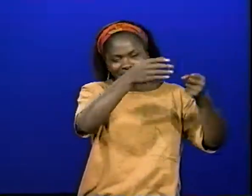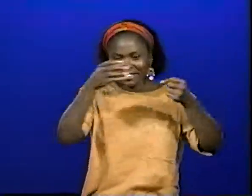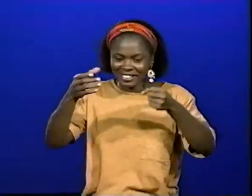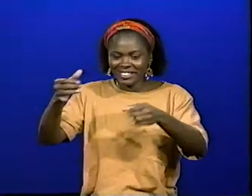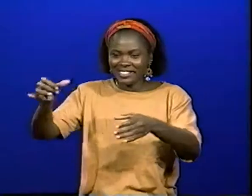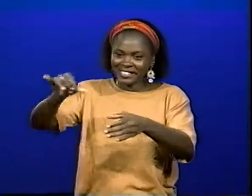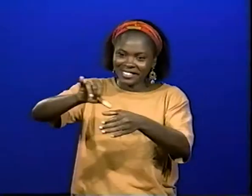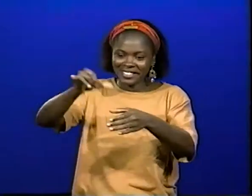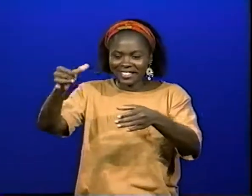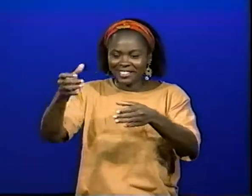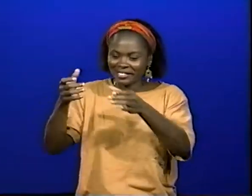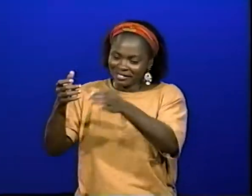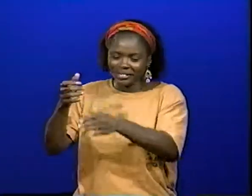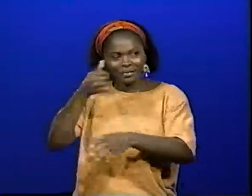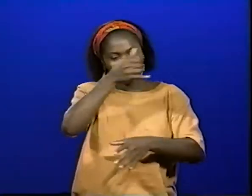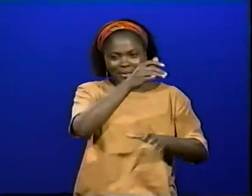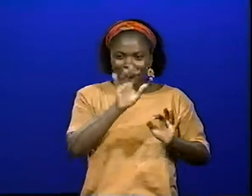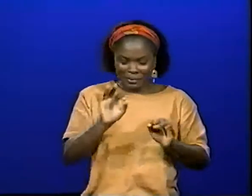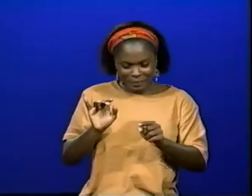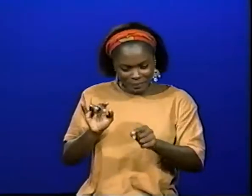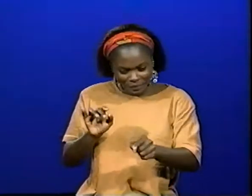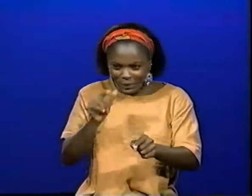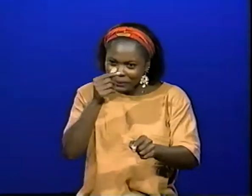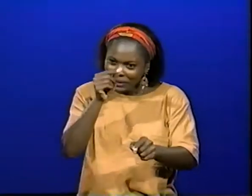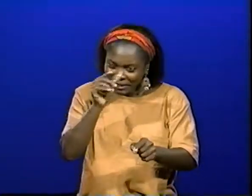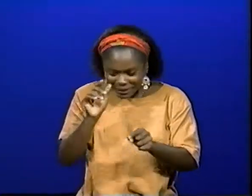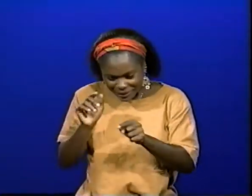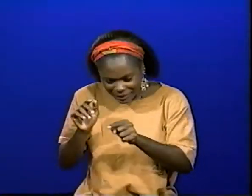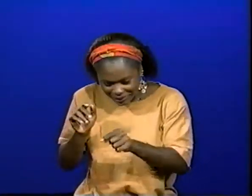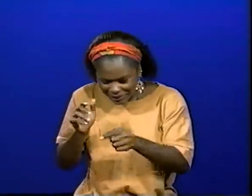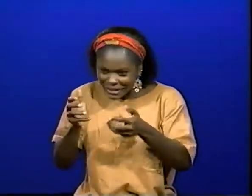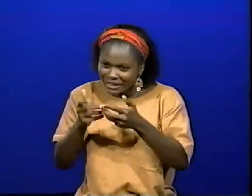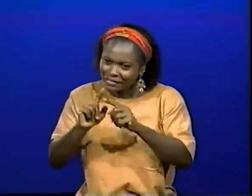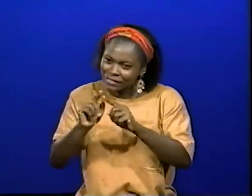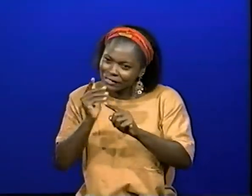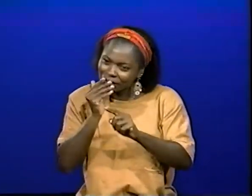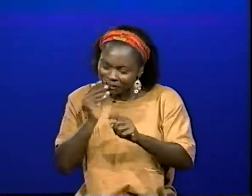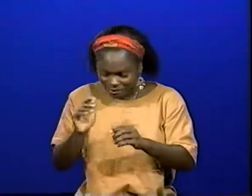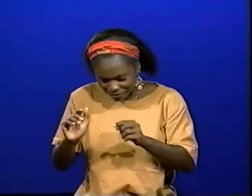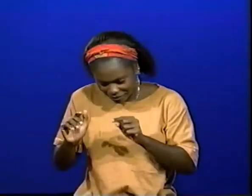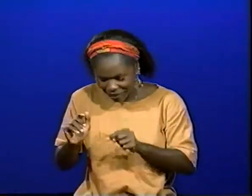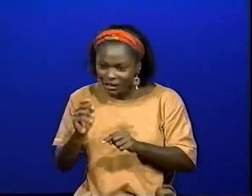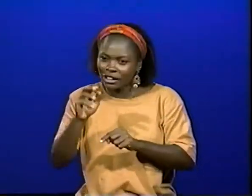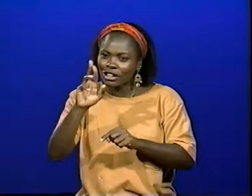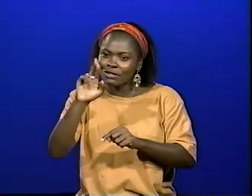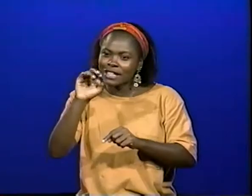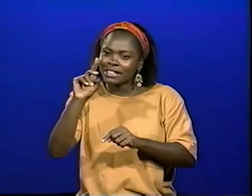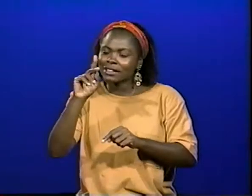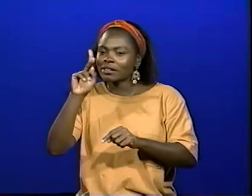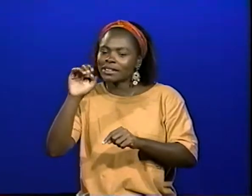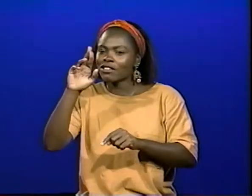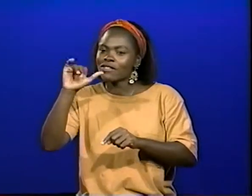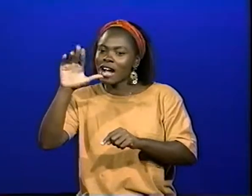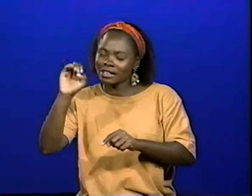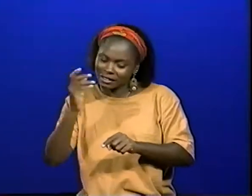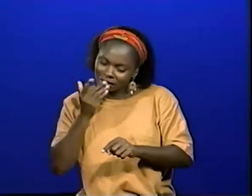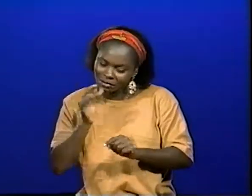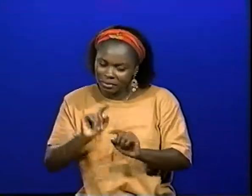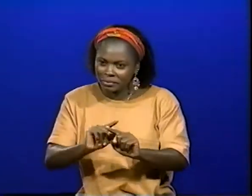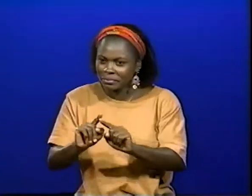much. Pour that into a glass, and you'll notice that the punch is green and the food is all different colors. The rice is red,